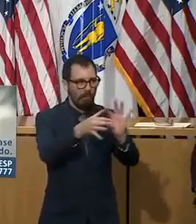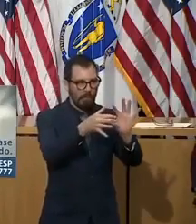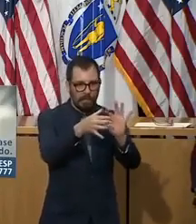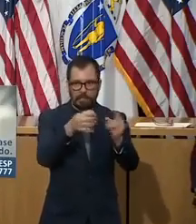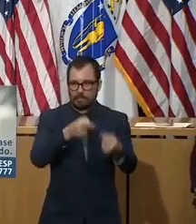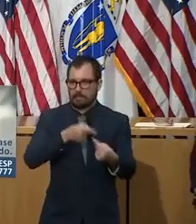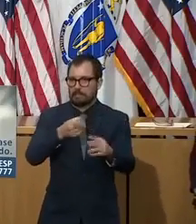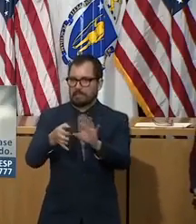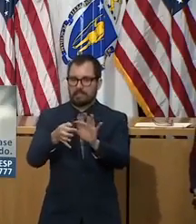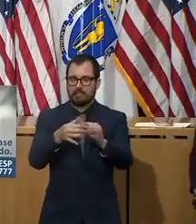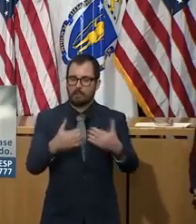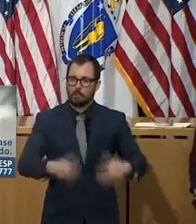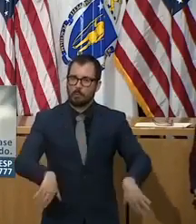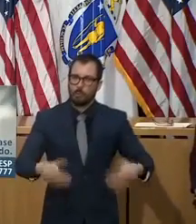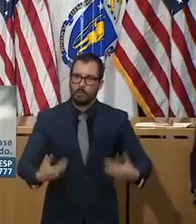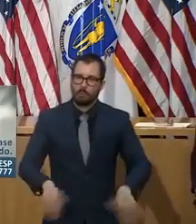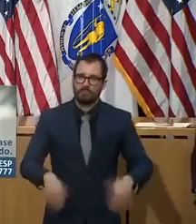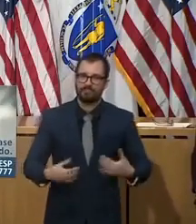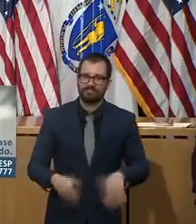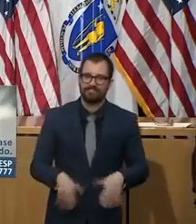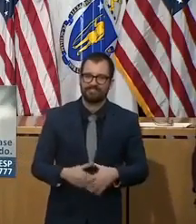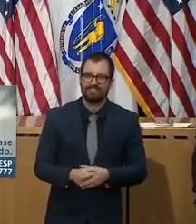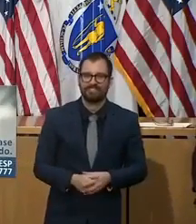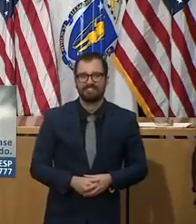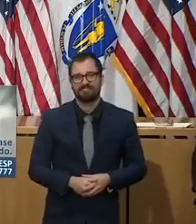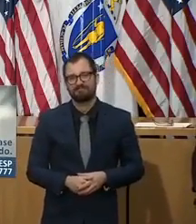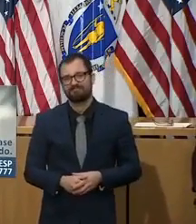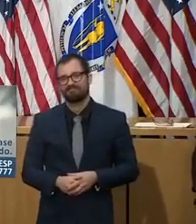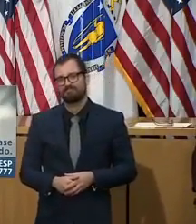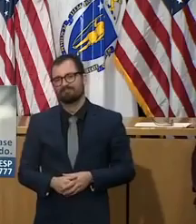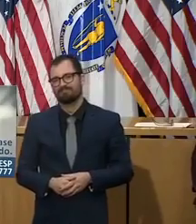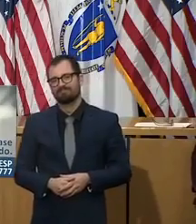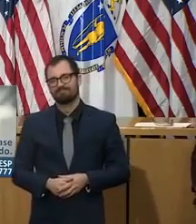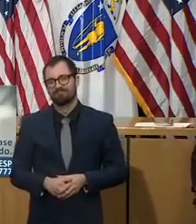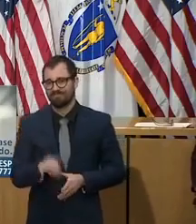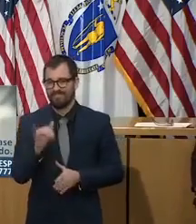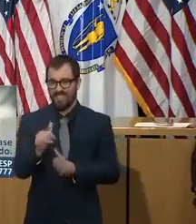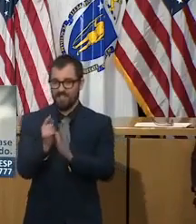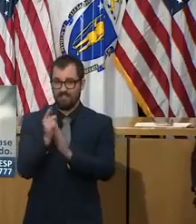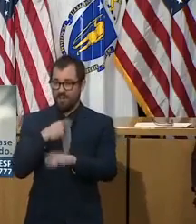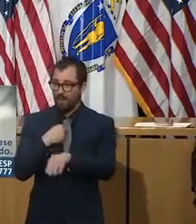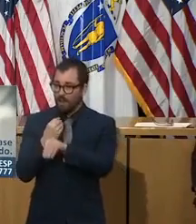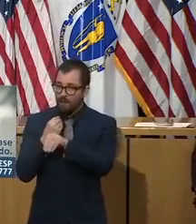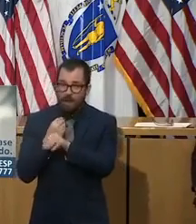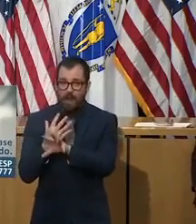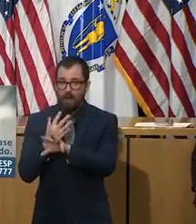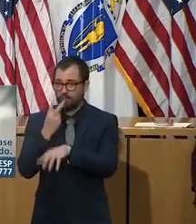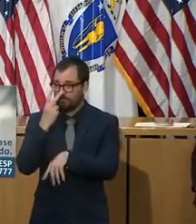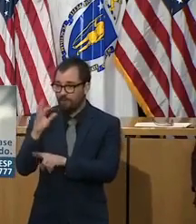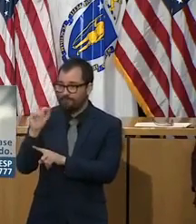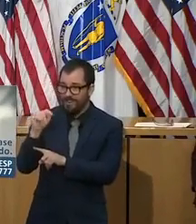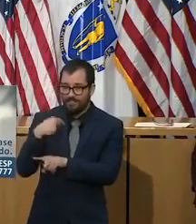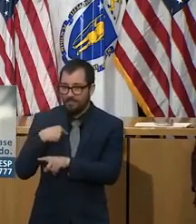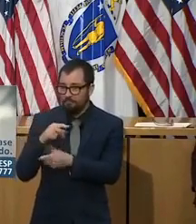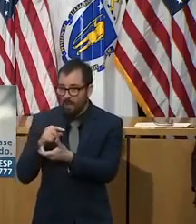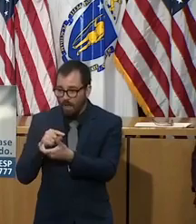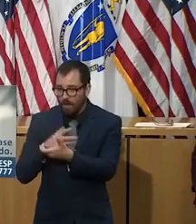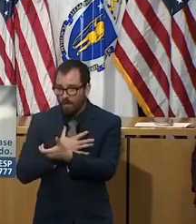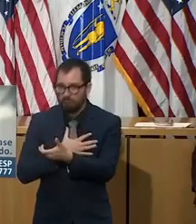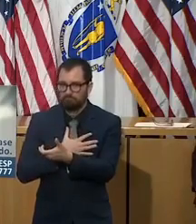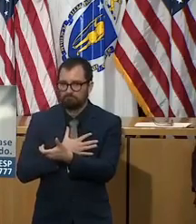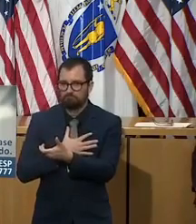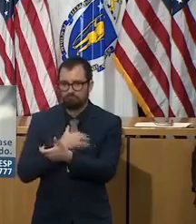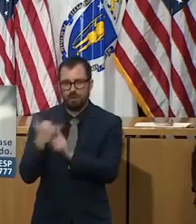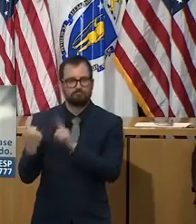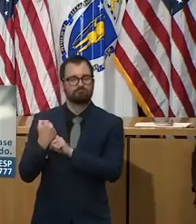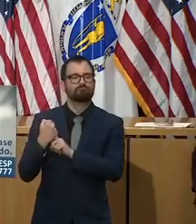But the bottom line is seeing his face on that phone was a really big deal. And I think